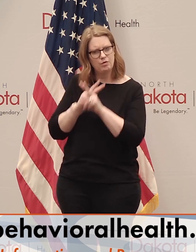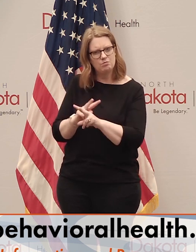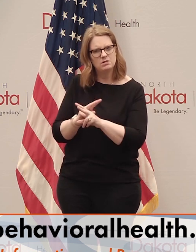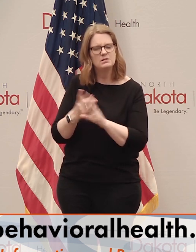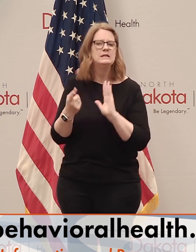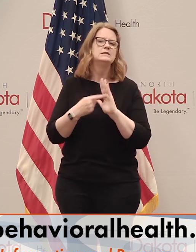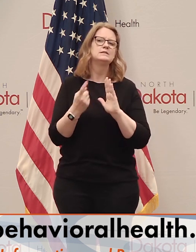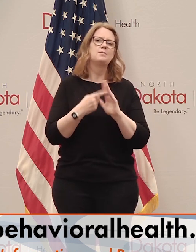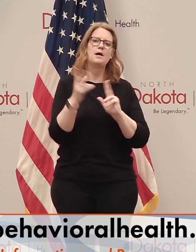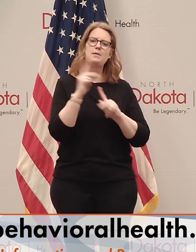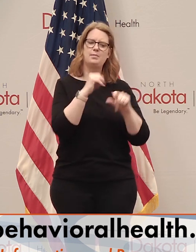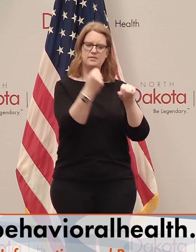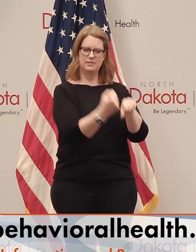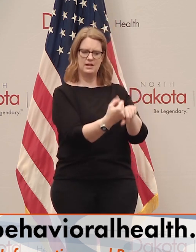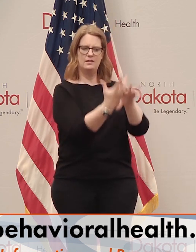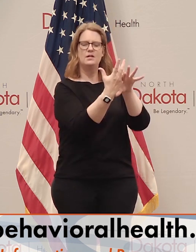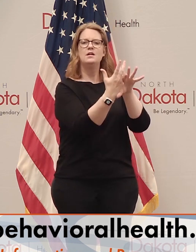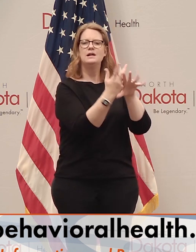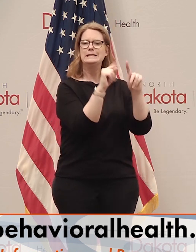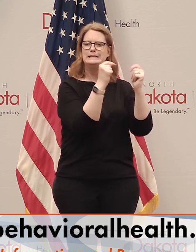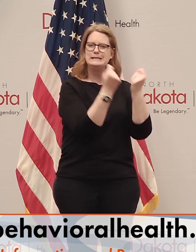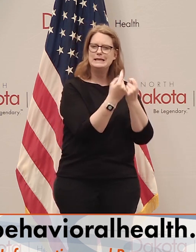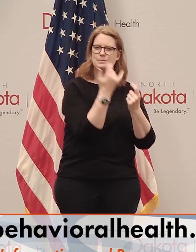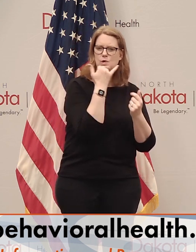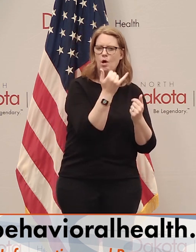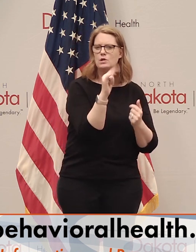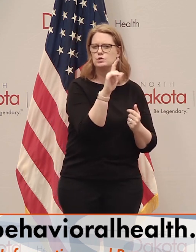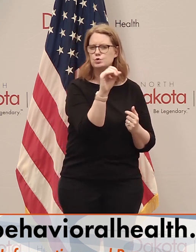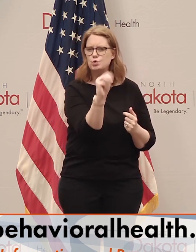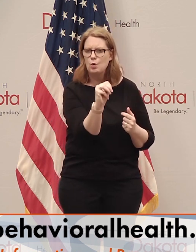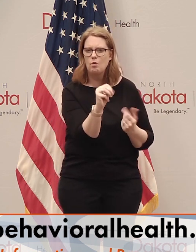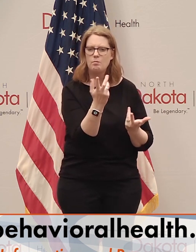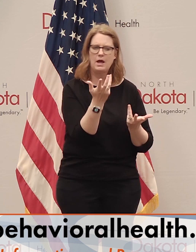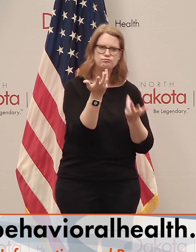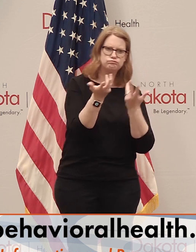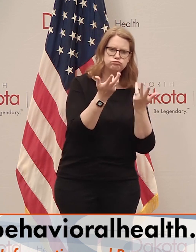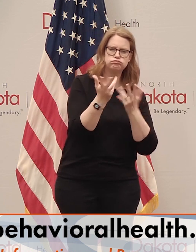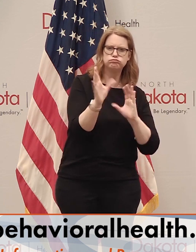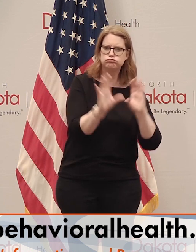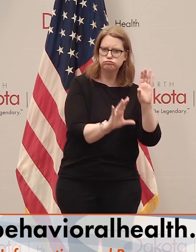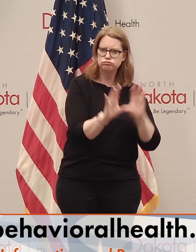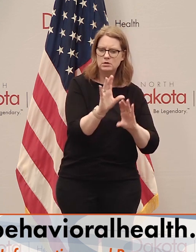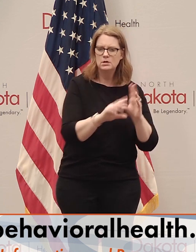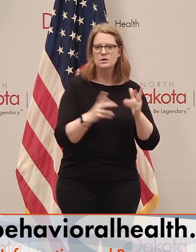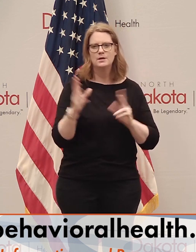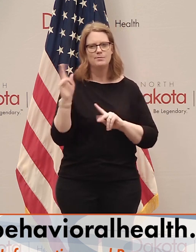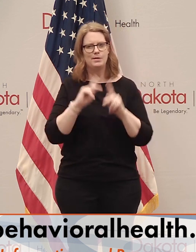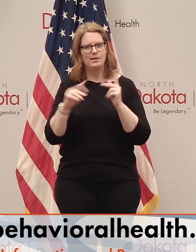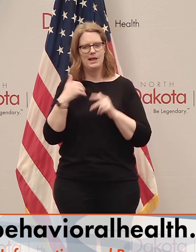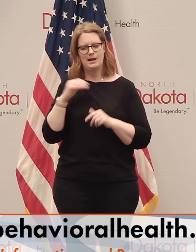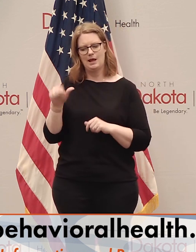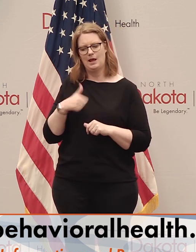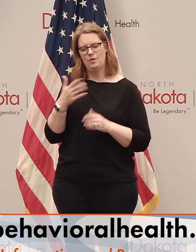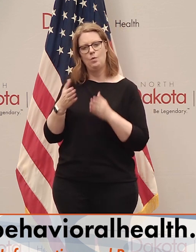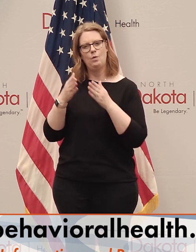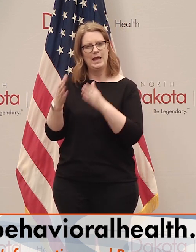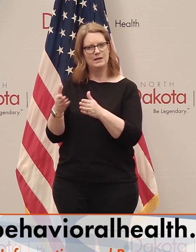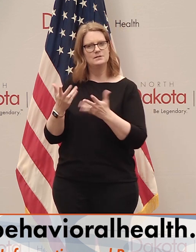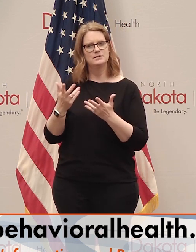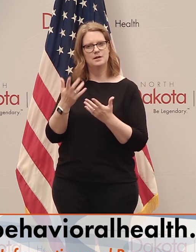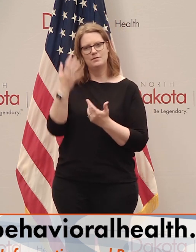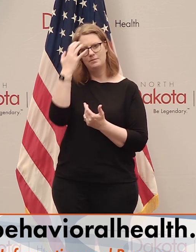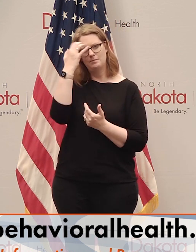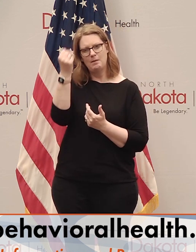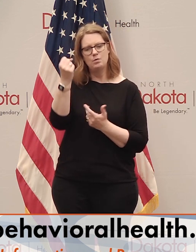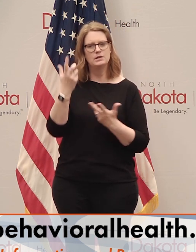on Zoom or Teams calls and done things virtually. We know that people have created other forms of